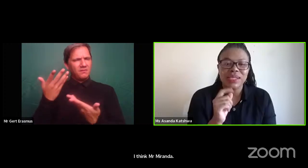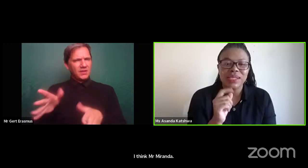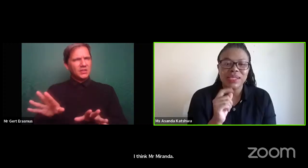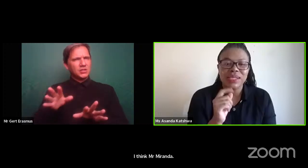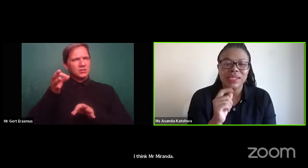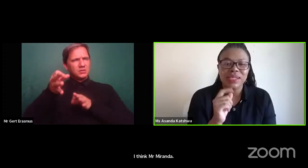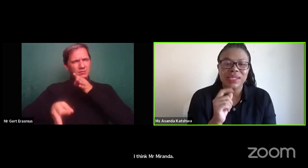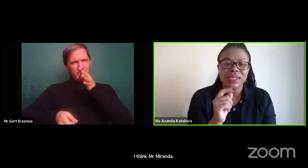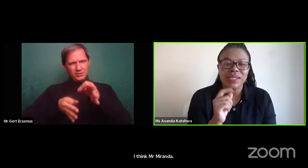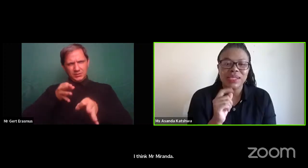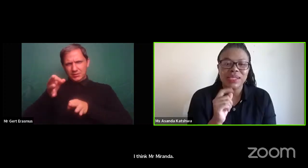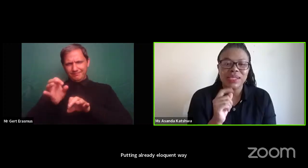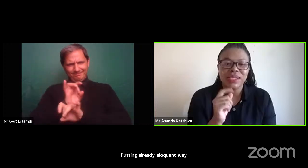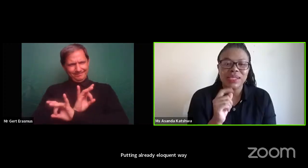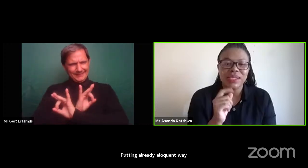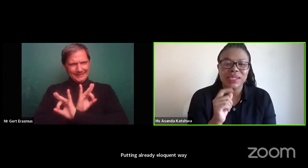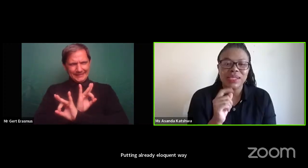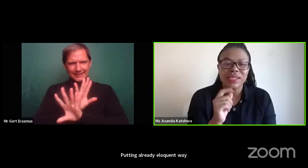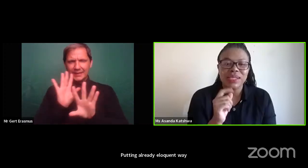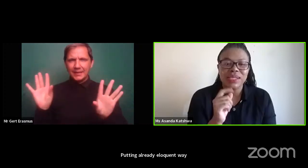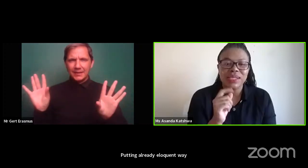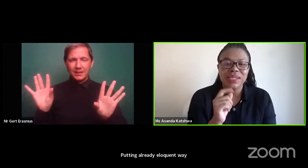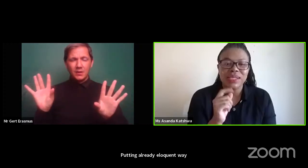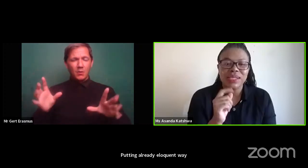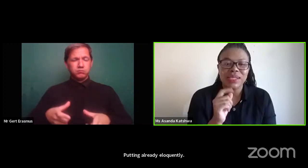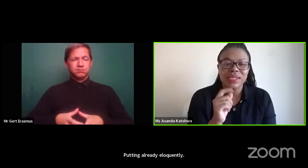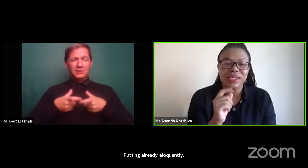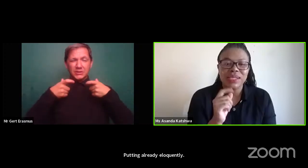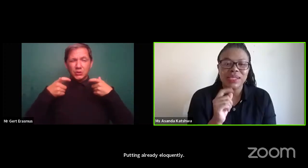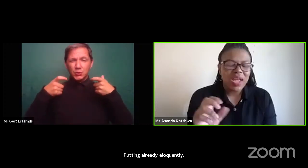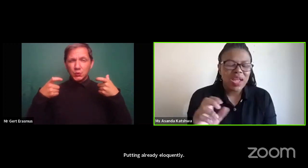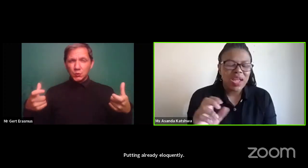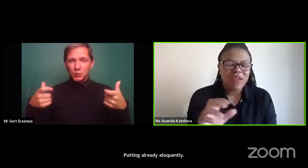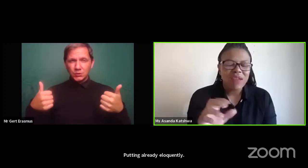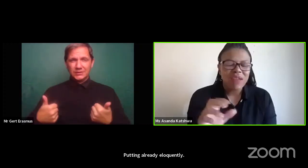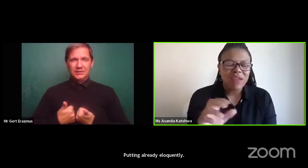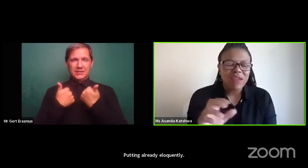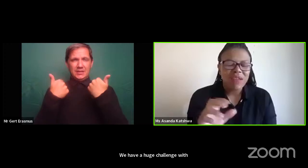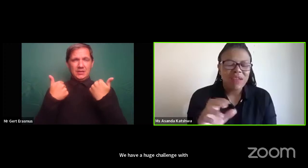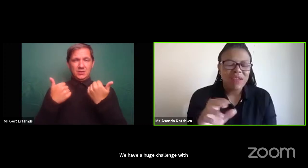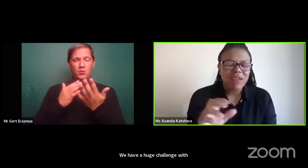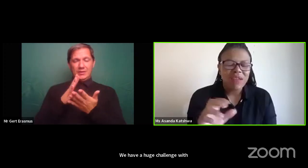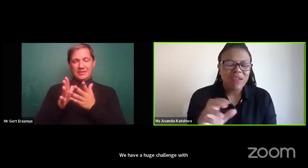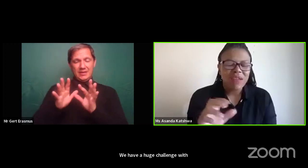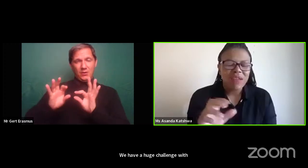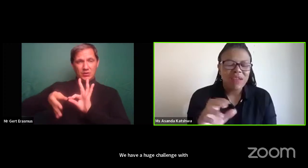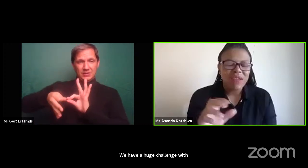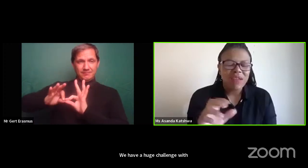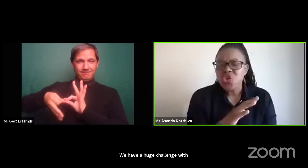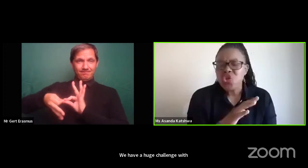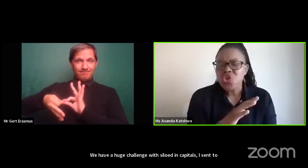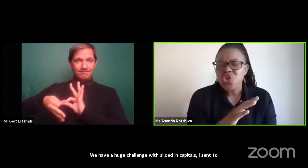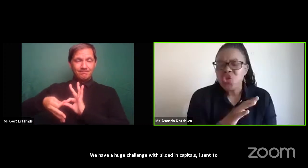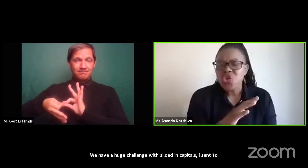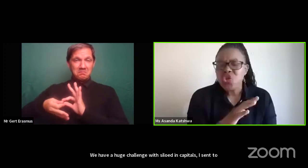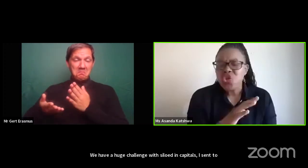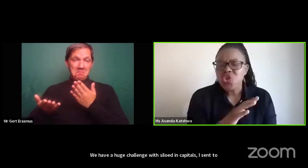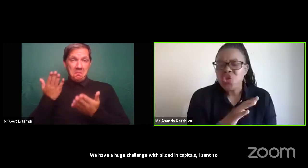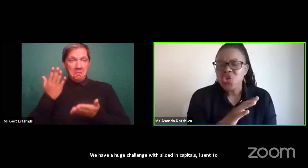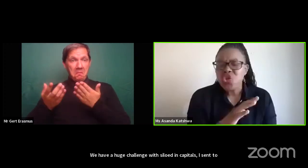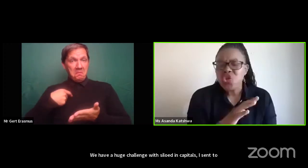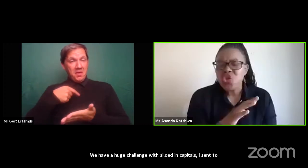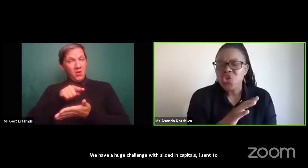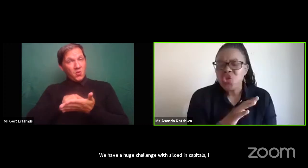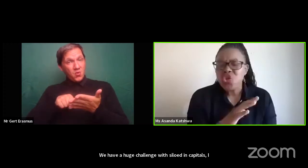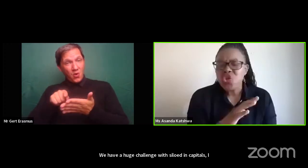eloquently. We have a huge challenge with sign language interpreters. I stand to be corrected. However,